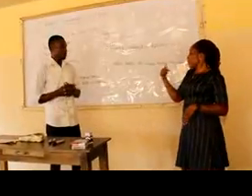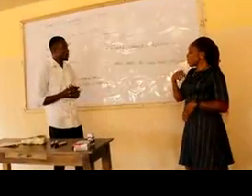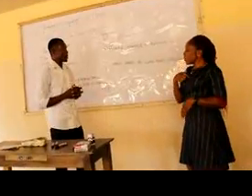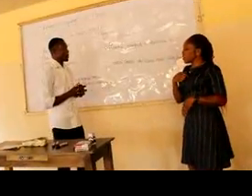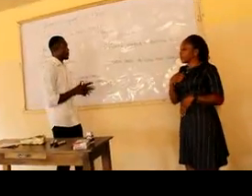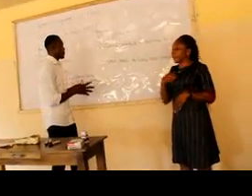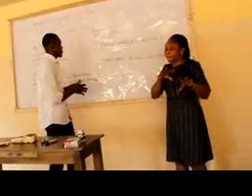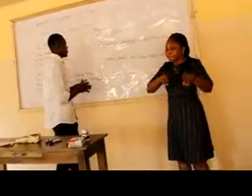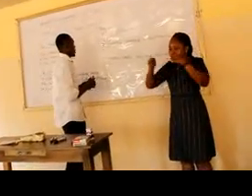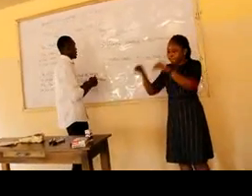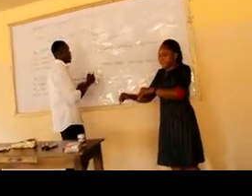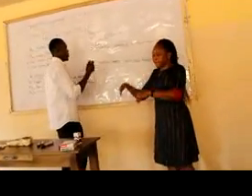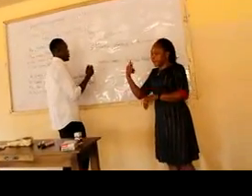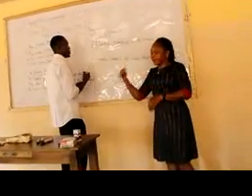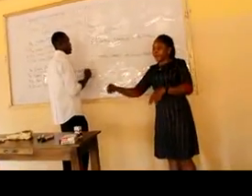tense.